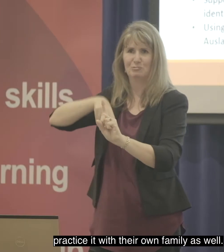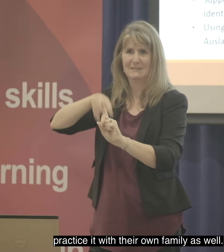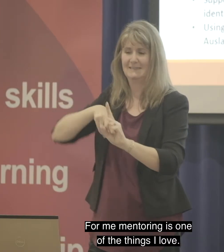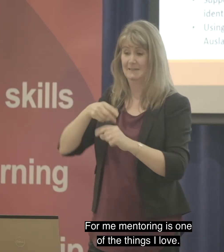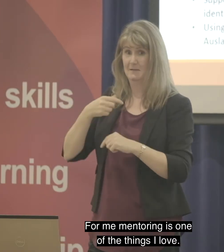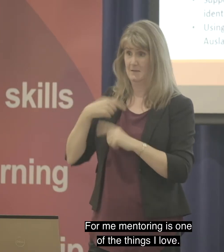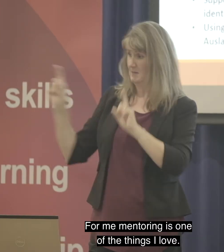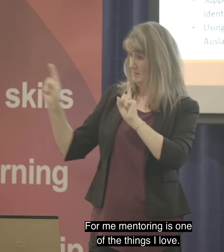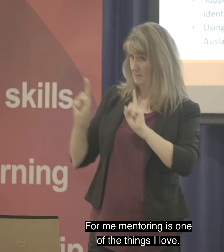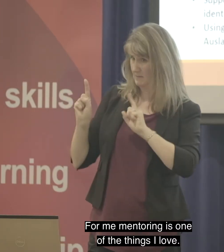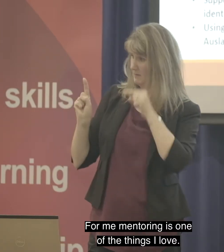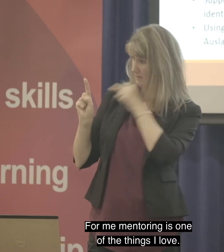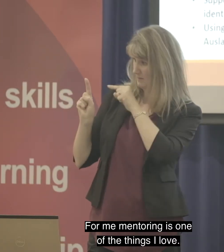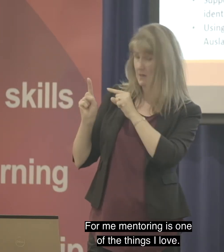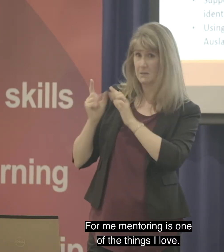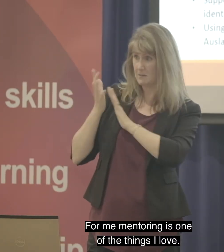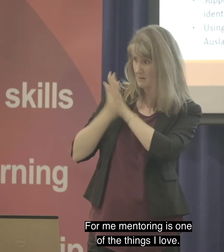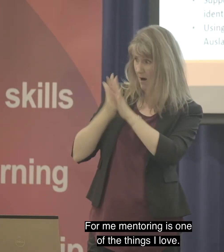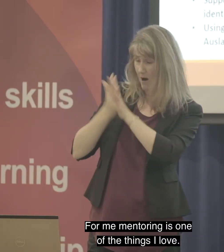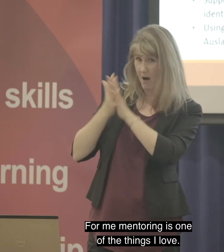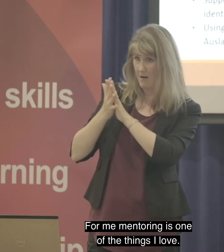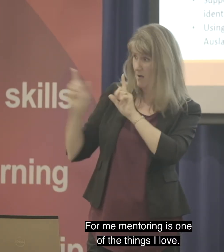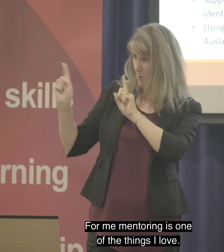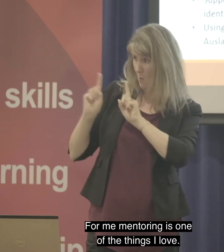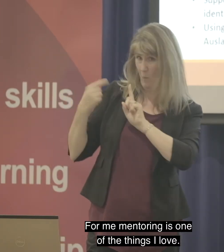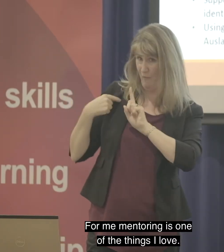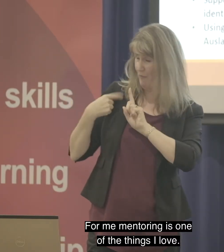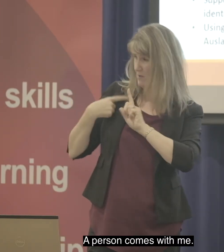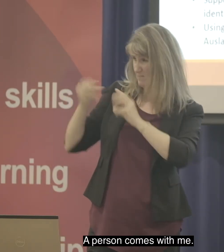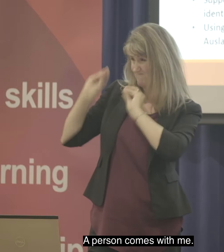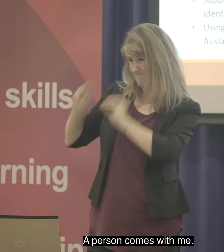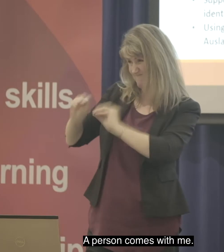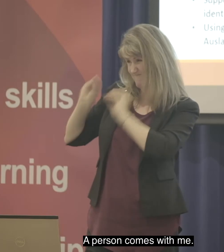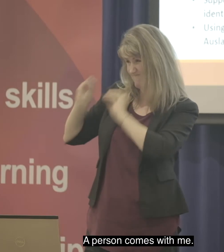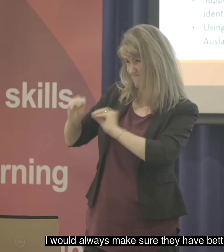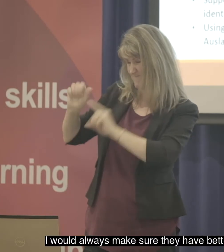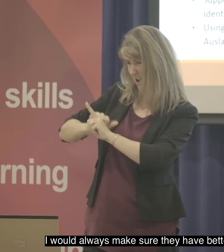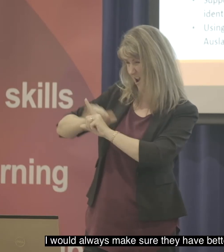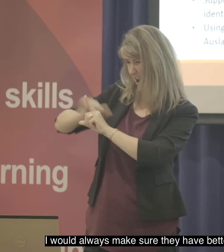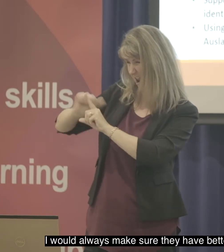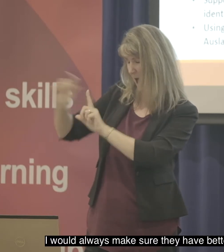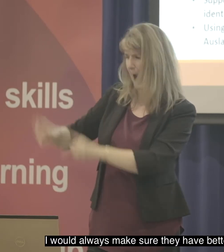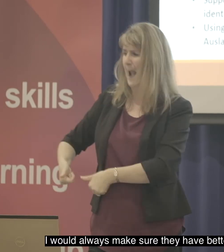For me, mentoring is one of the things I love. So a person comes with me, I would always make sure they